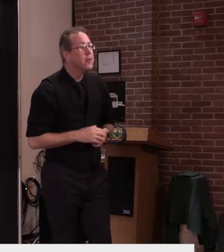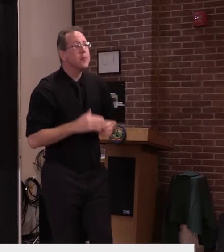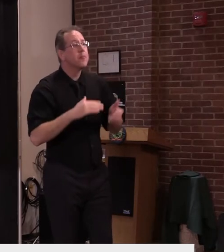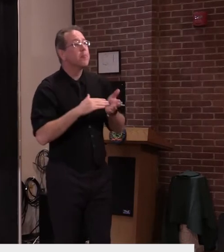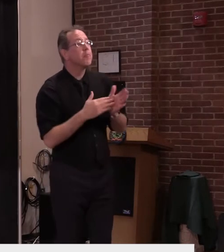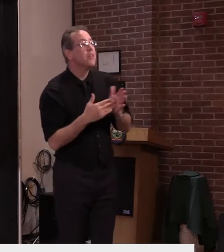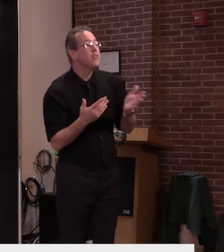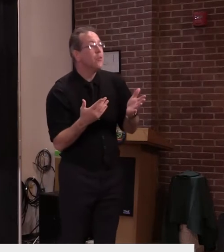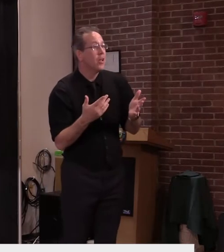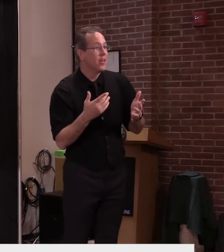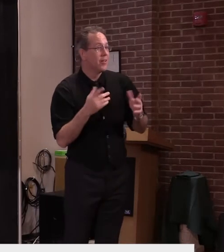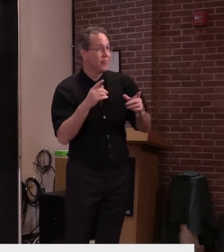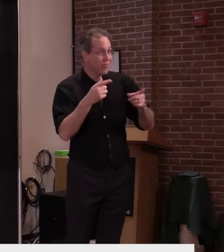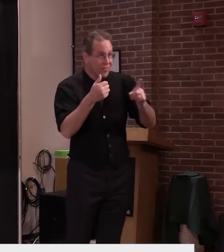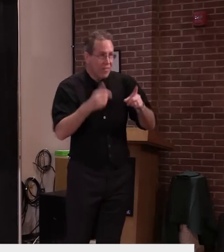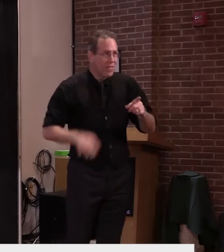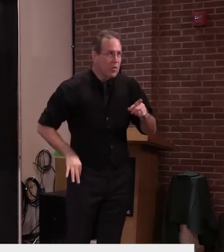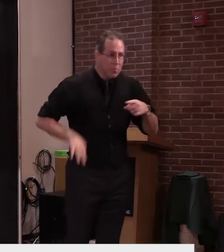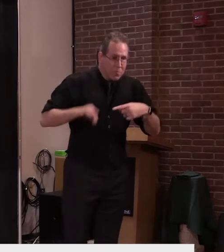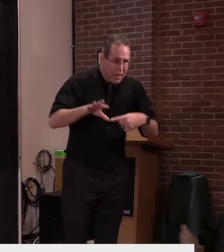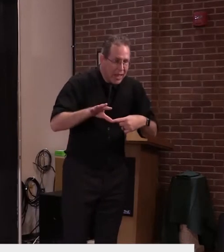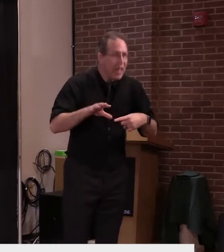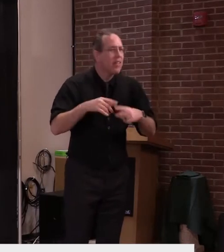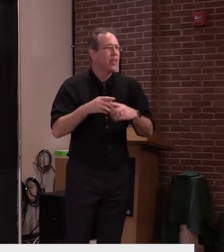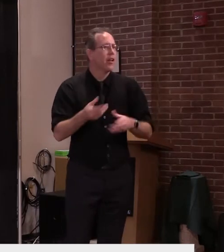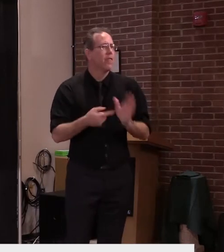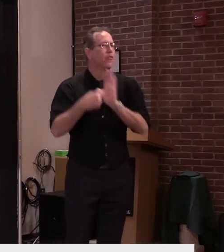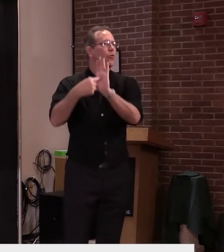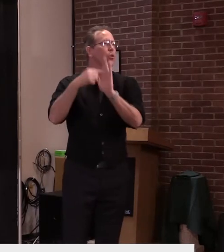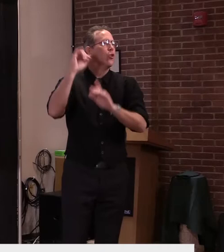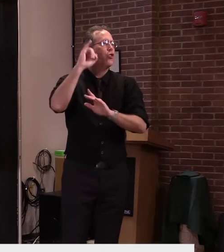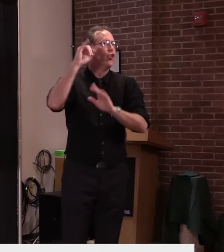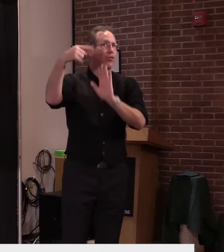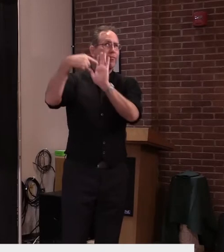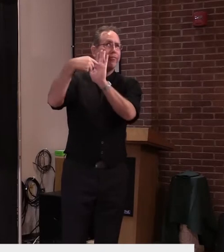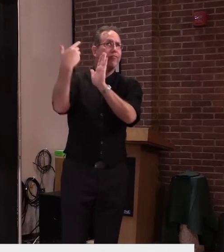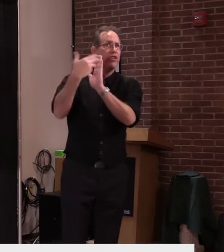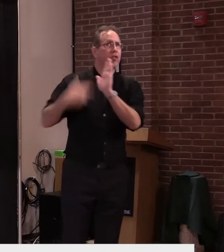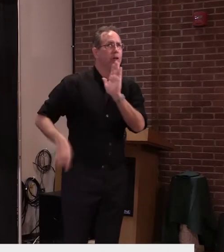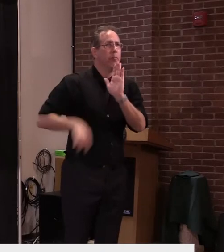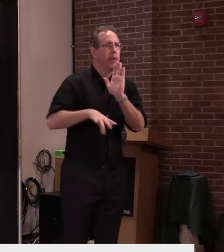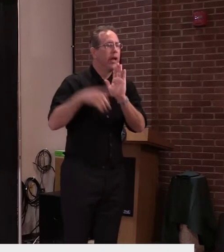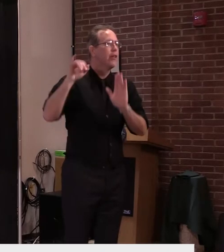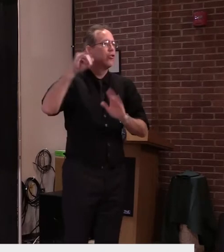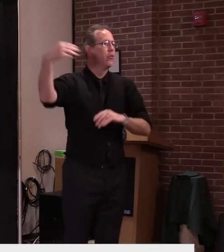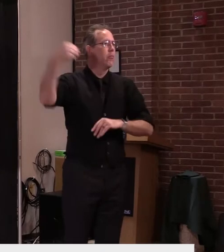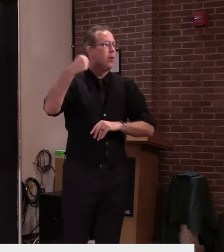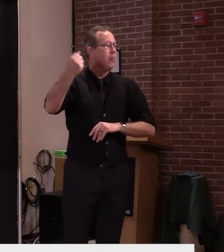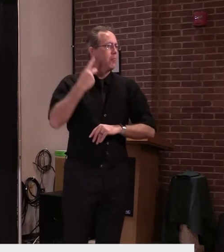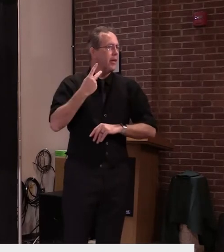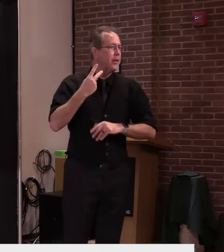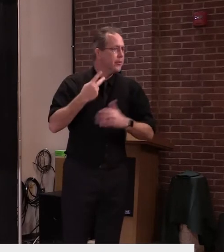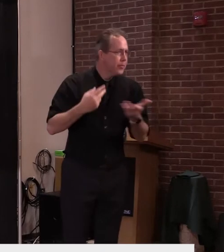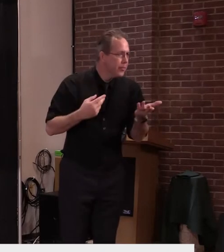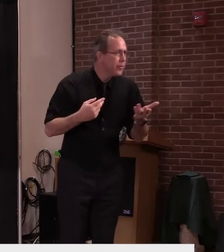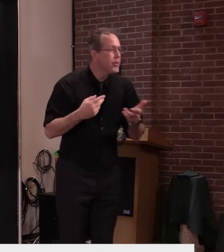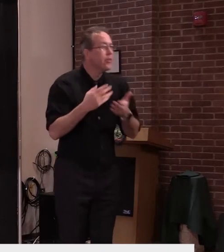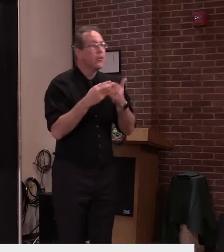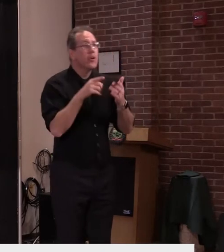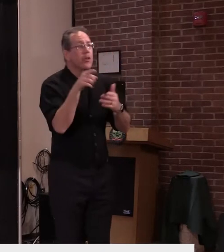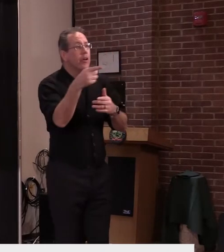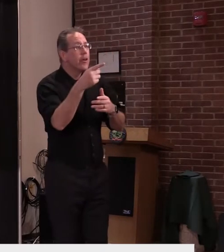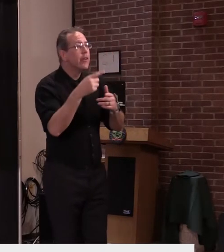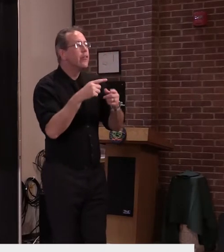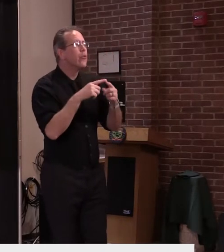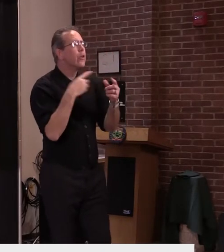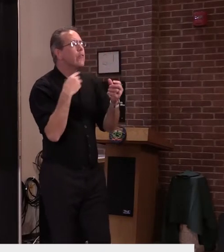the federal government is encouraging plans and issuers to have a no-cost upfront option at pharmacies. Our pharmacy option is now